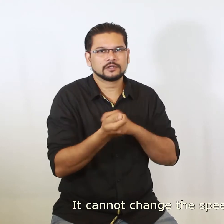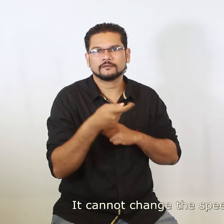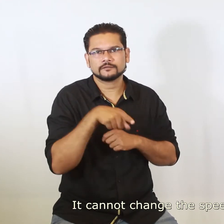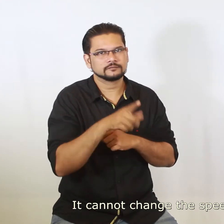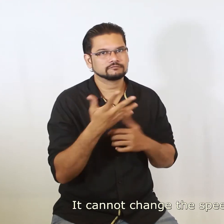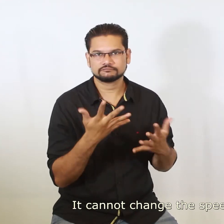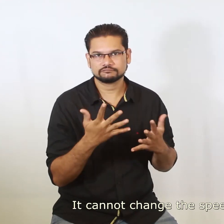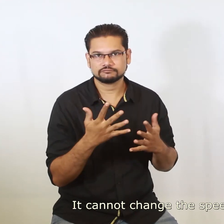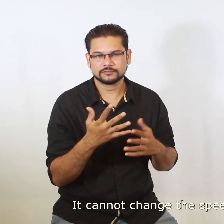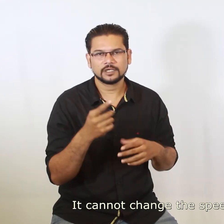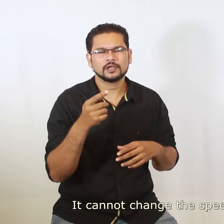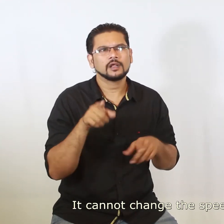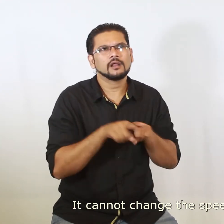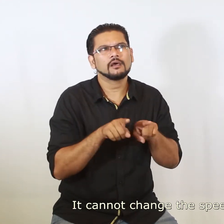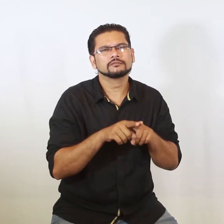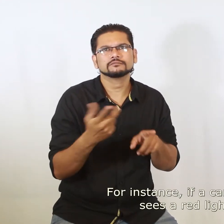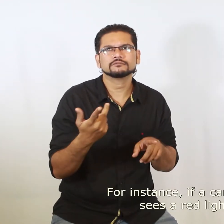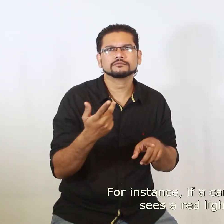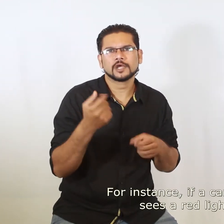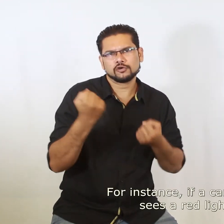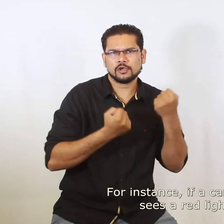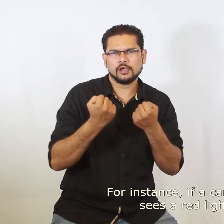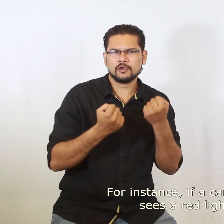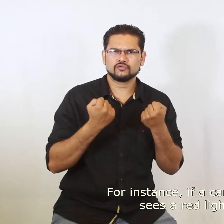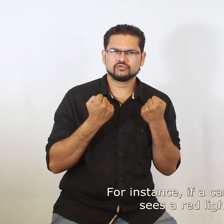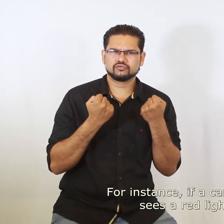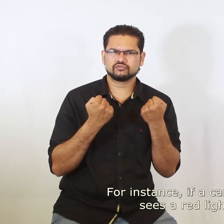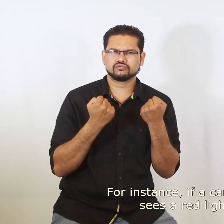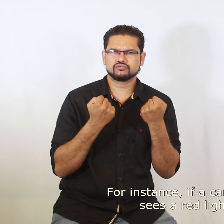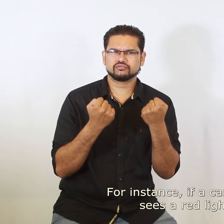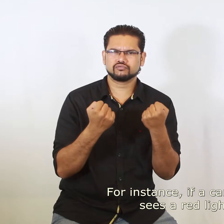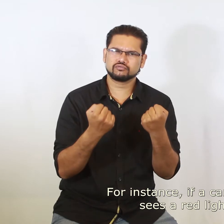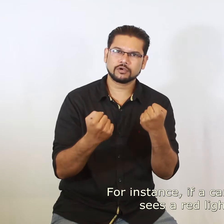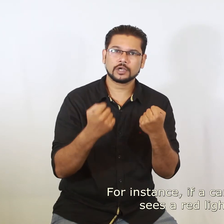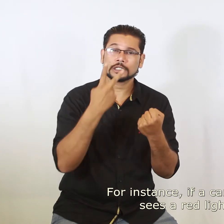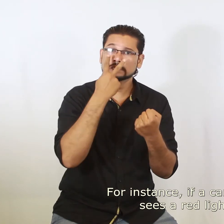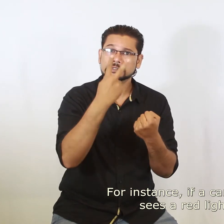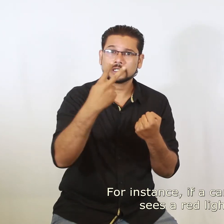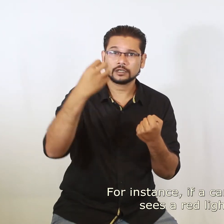It cannot change the speed on its own. For instance, if a car driver sees a red light,